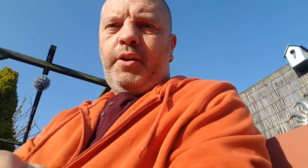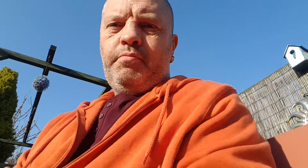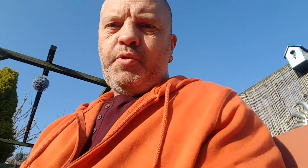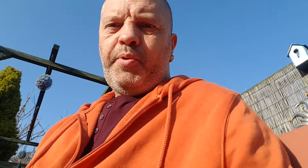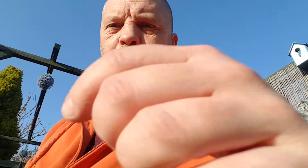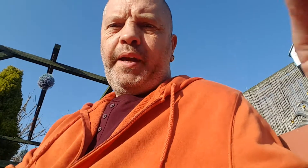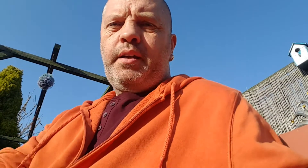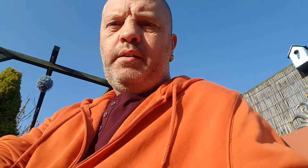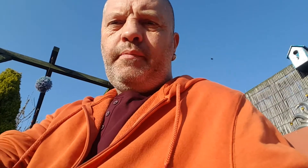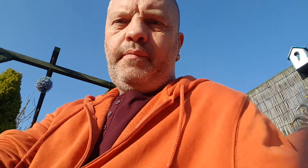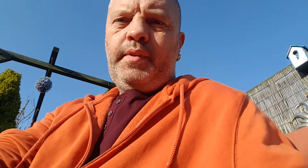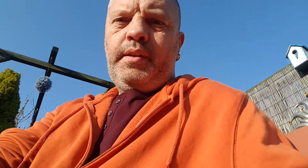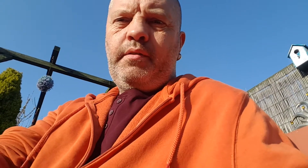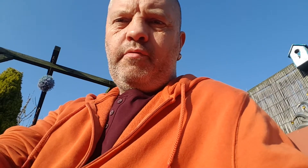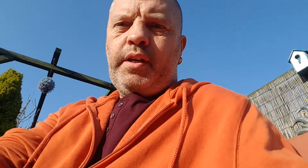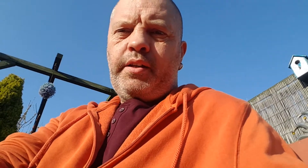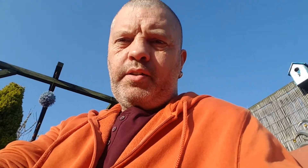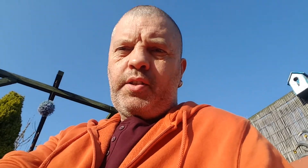Hello, spring you back. Right, so